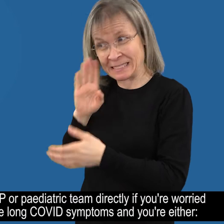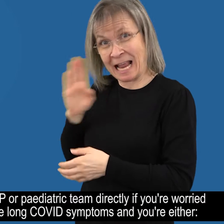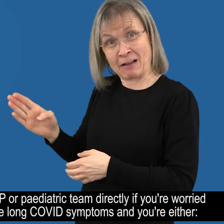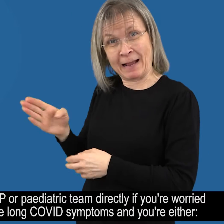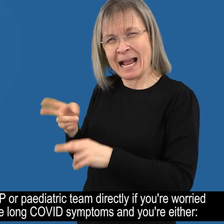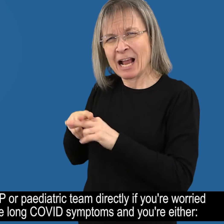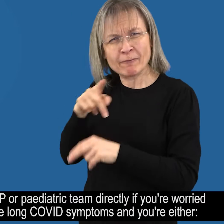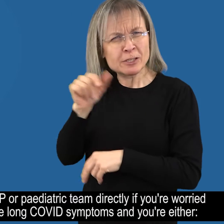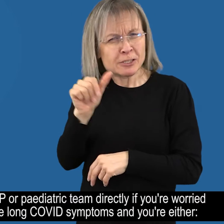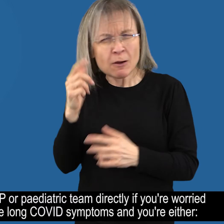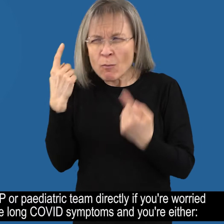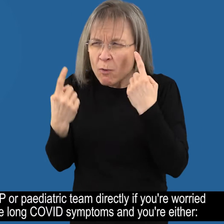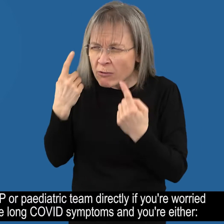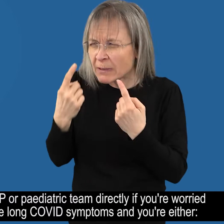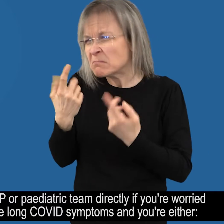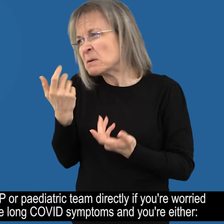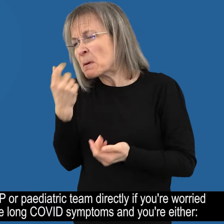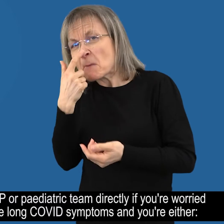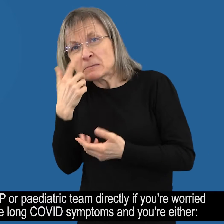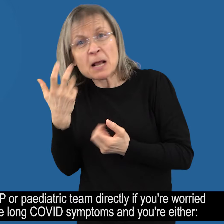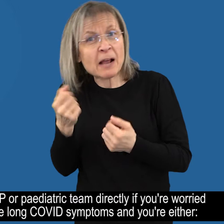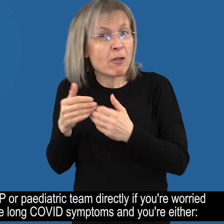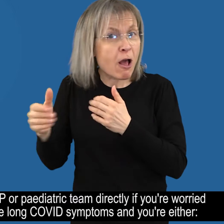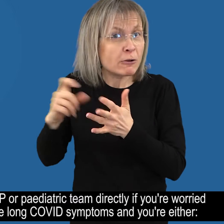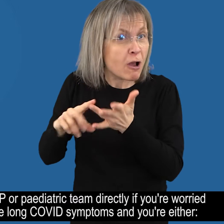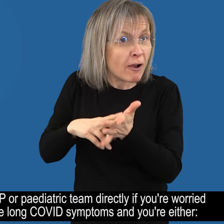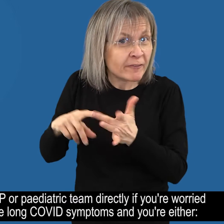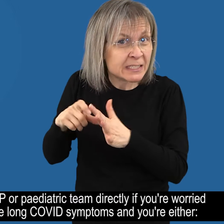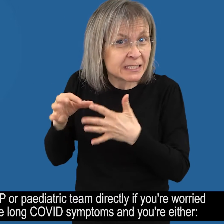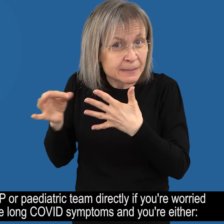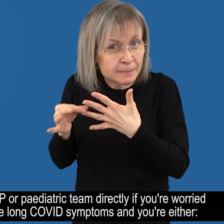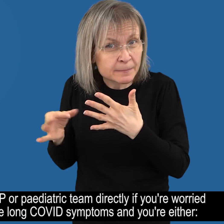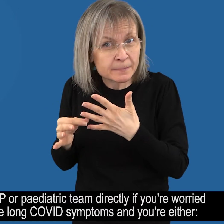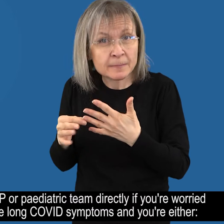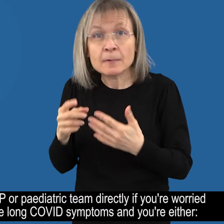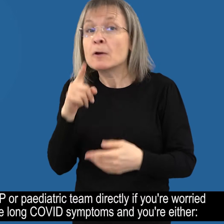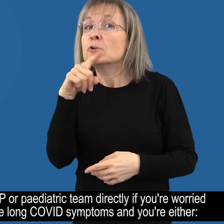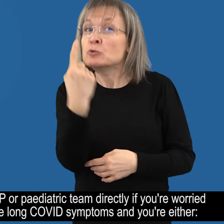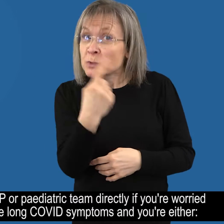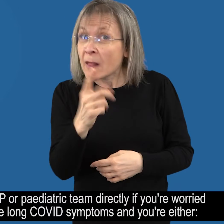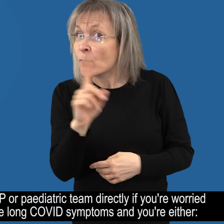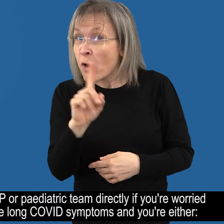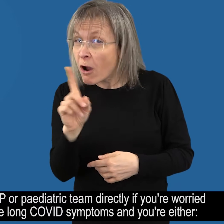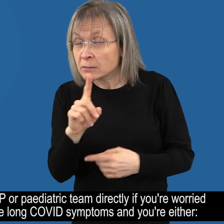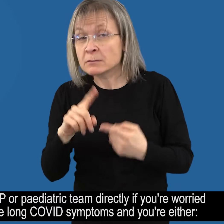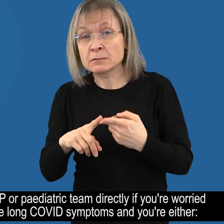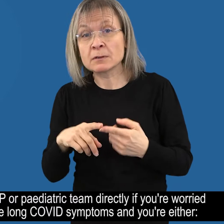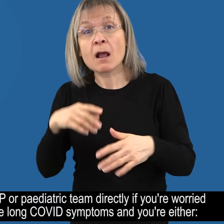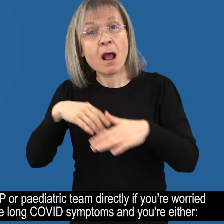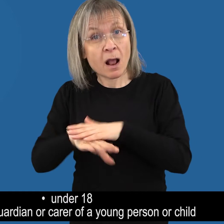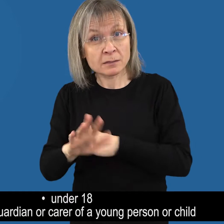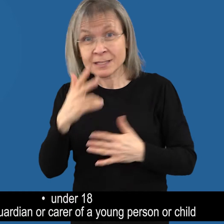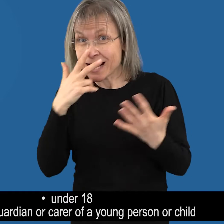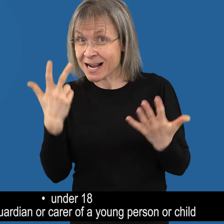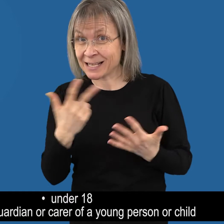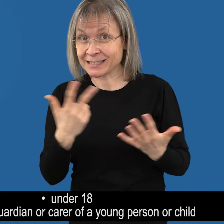Contact your GP or paediatric team directly if you're worried about possible long COVID symptoms and you're either under